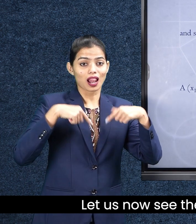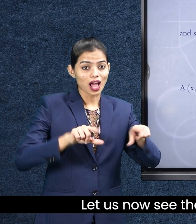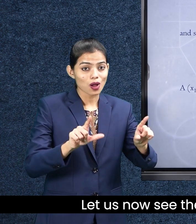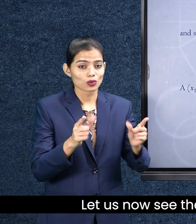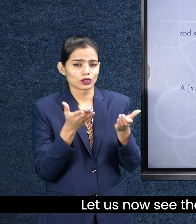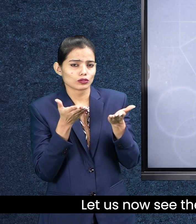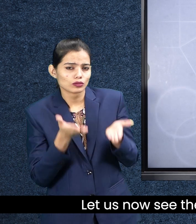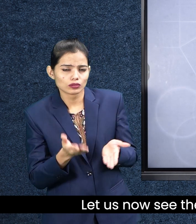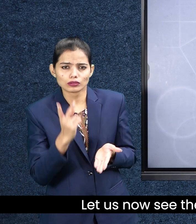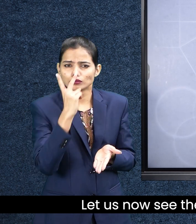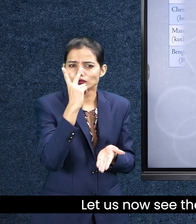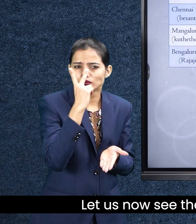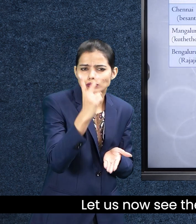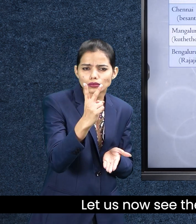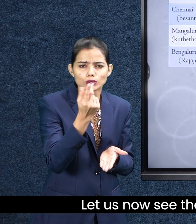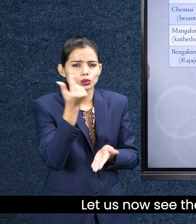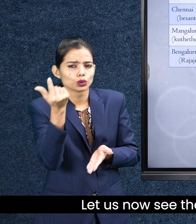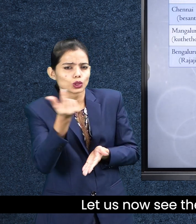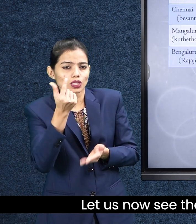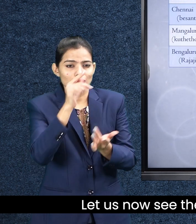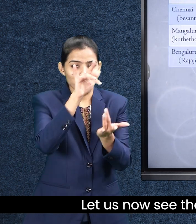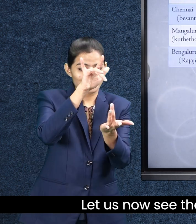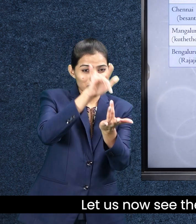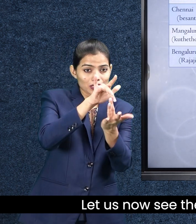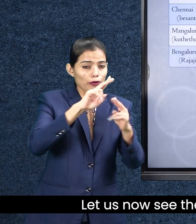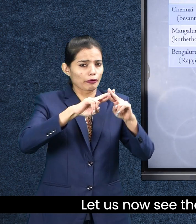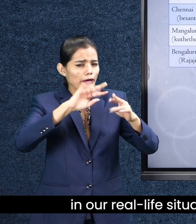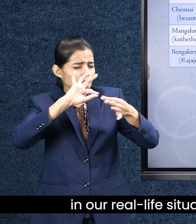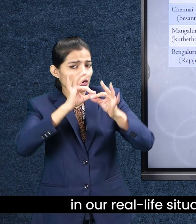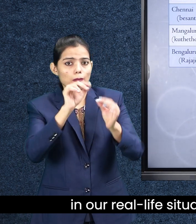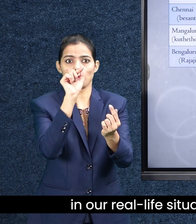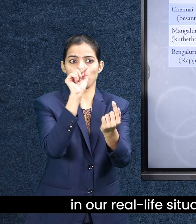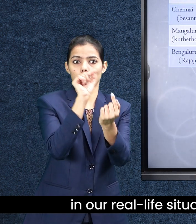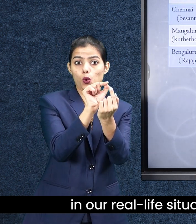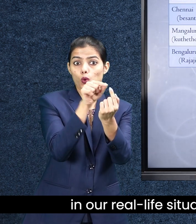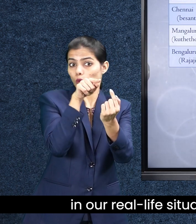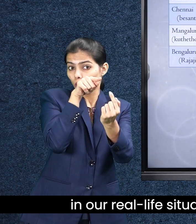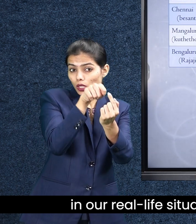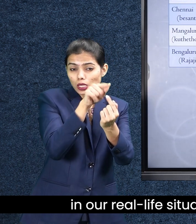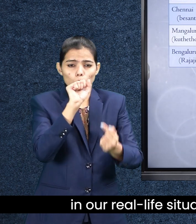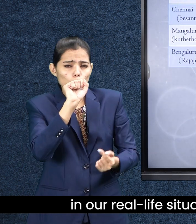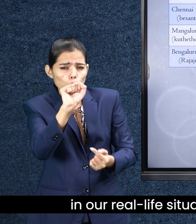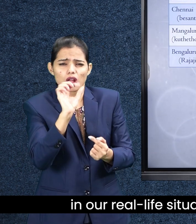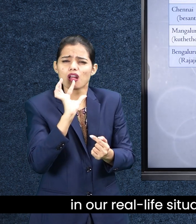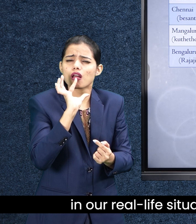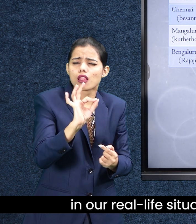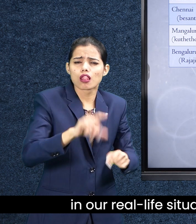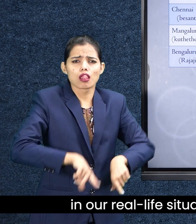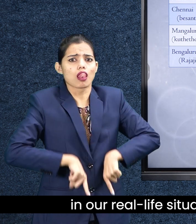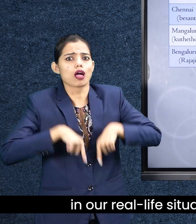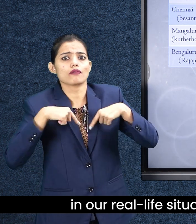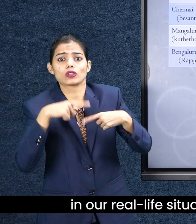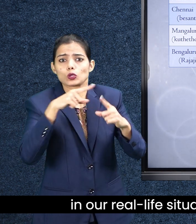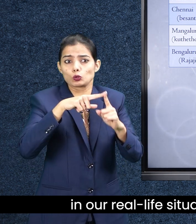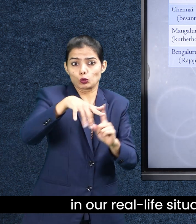Let us now see the application of the midpoint formula in our real life situation. Consider the longitude